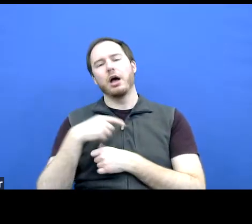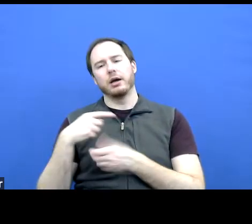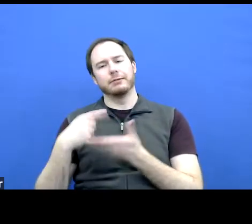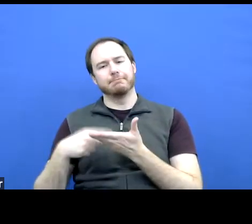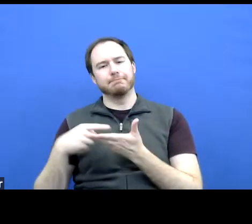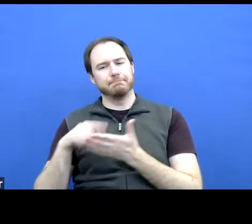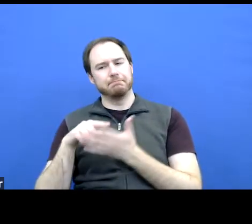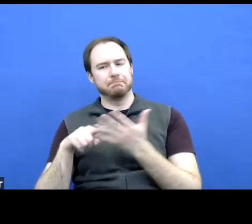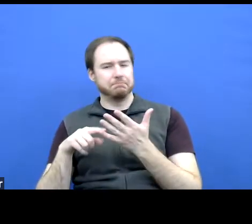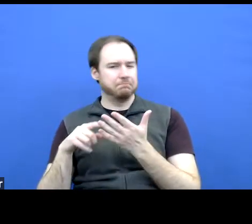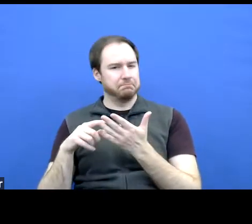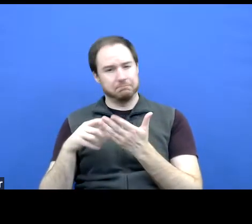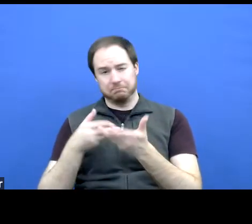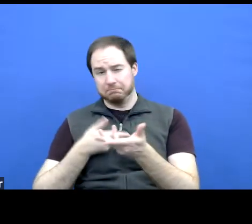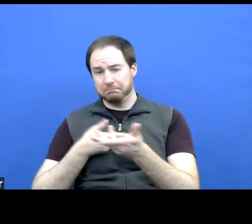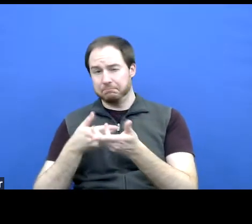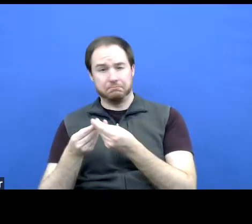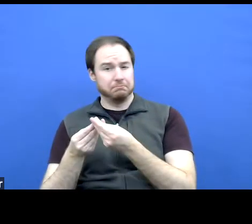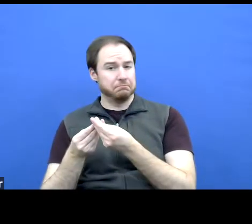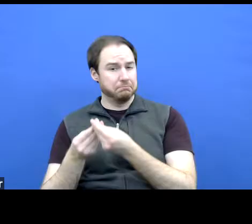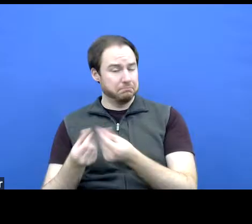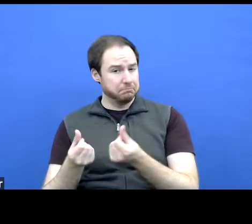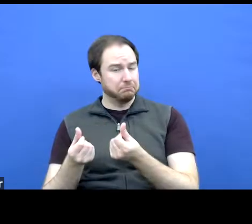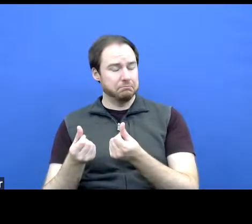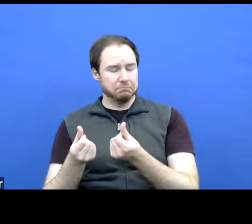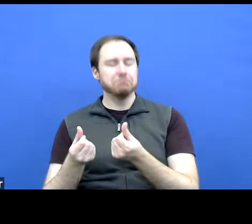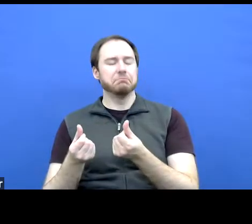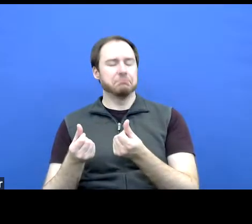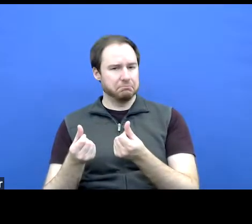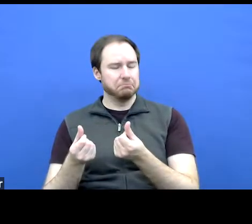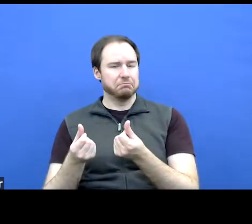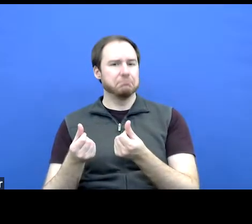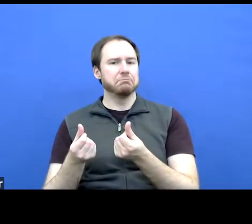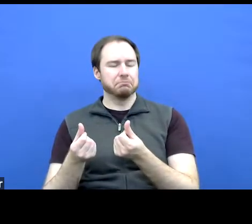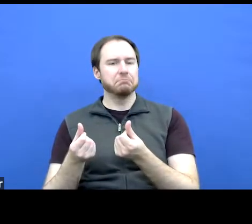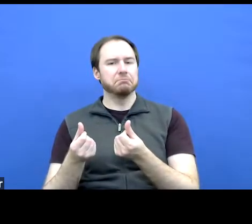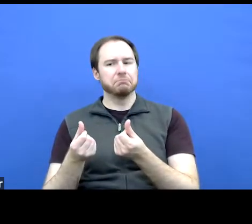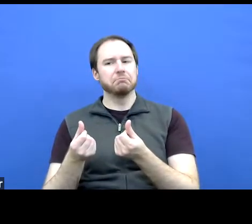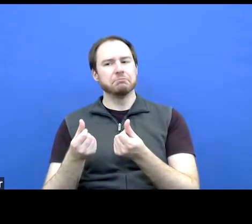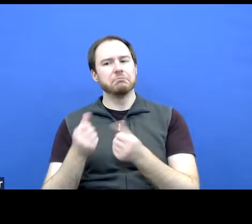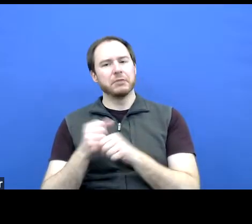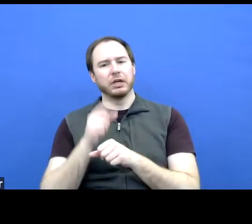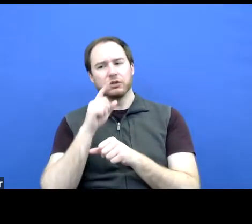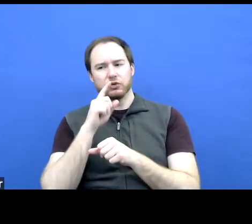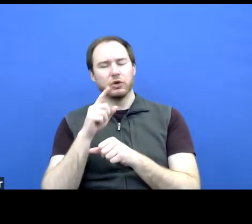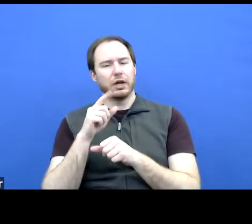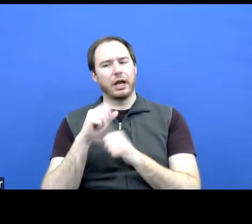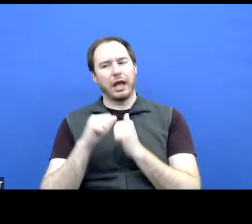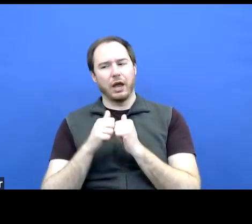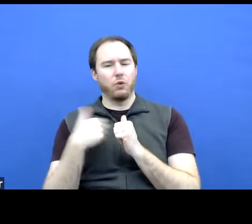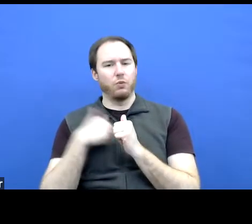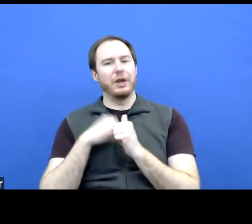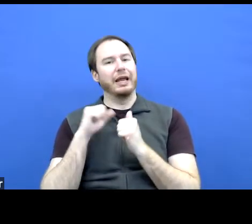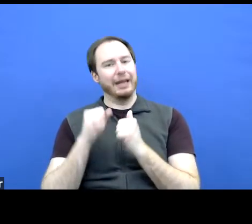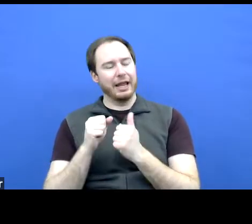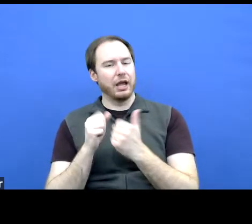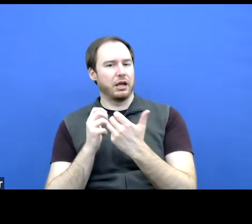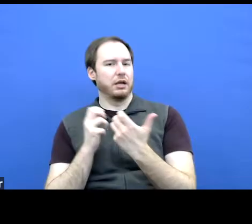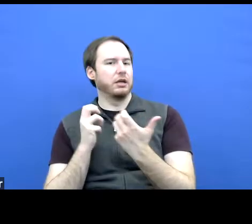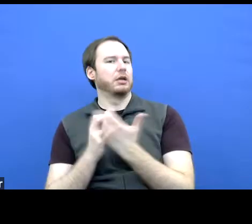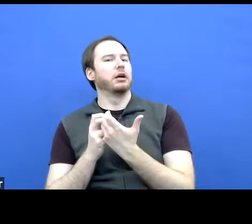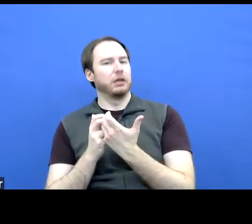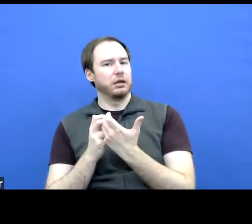at a time, and that way we can go over what you're looking at and see if there's any ways.